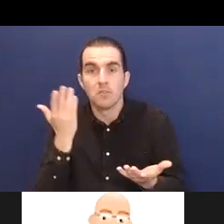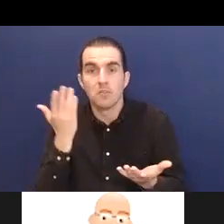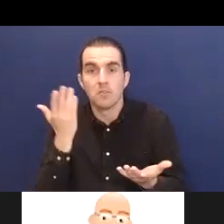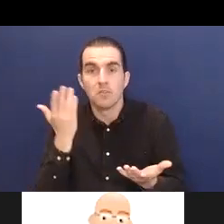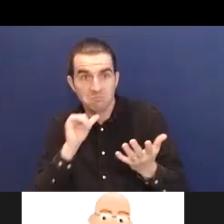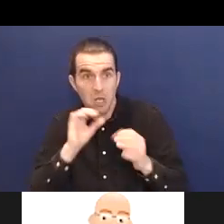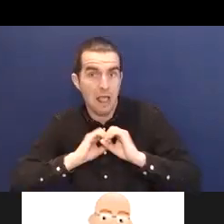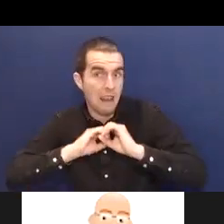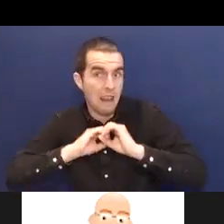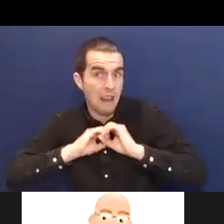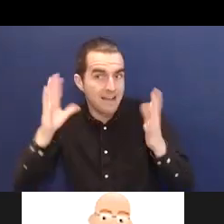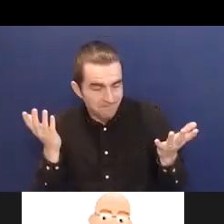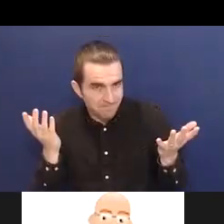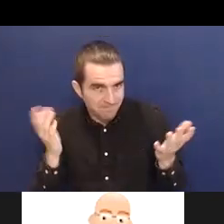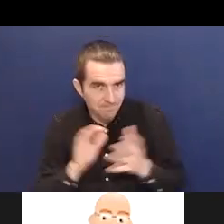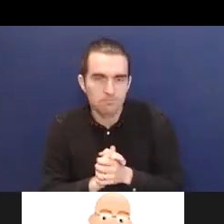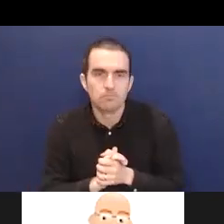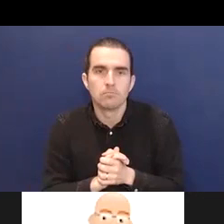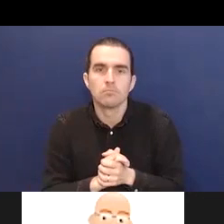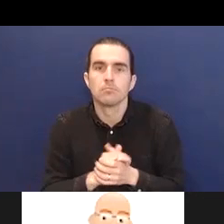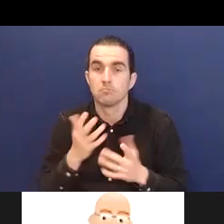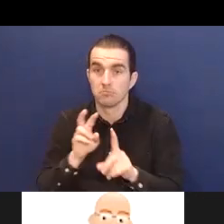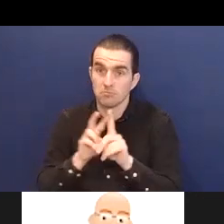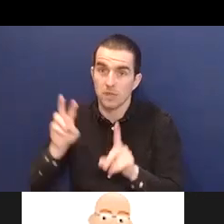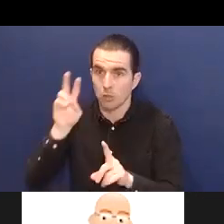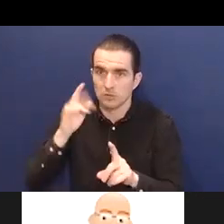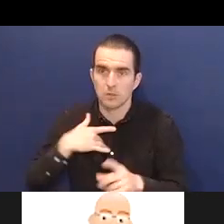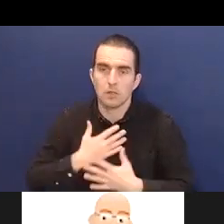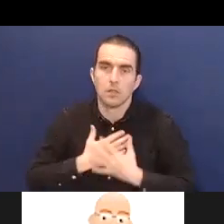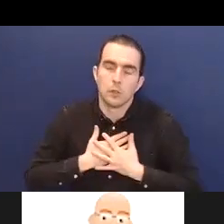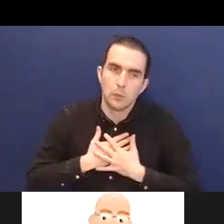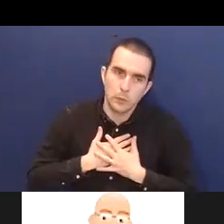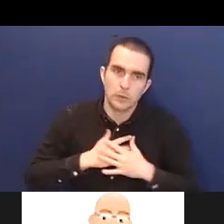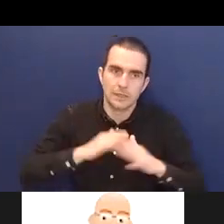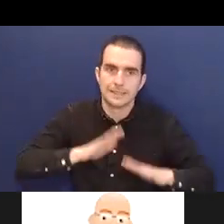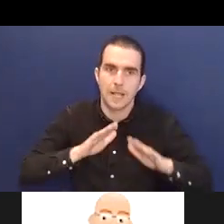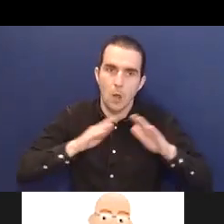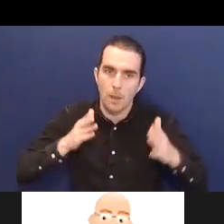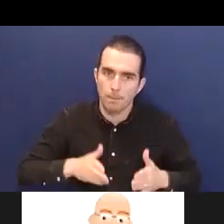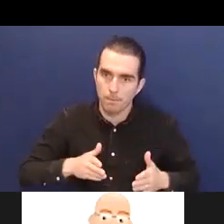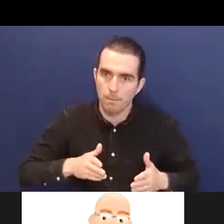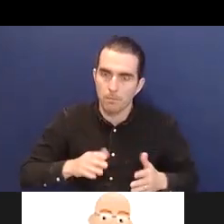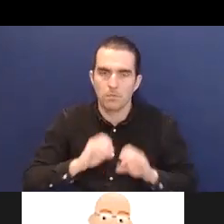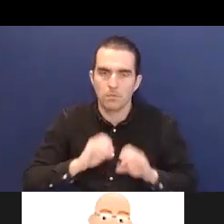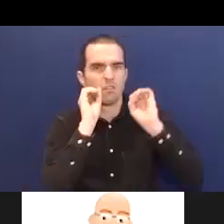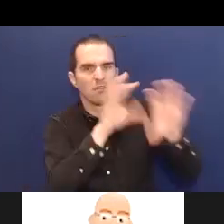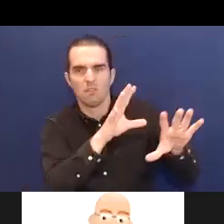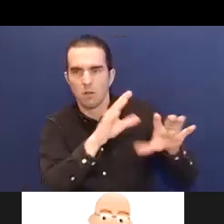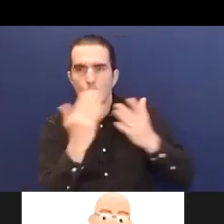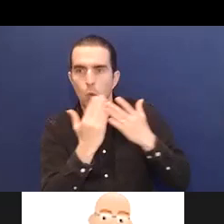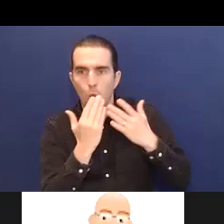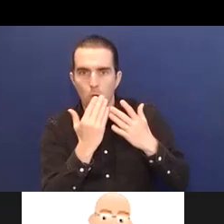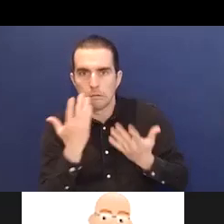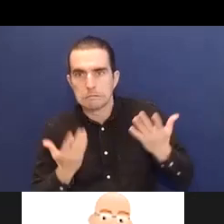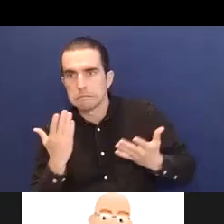know if anyone else in the group has heard of that, or if there are any kind of similar conversations that are going on in projects that you all